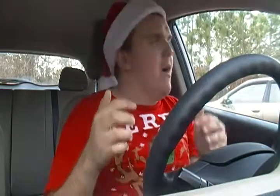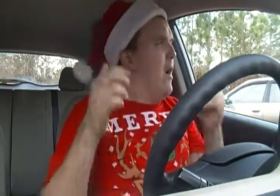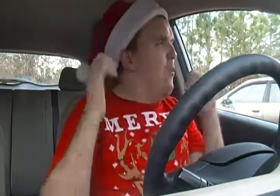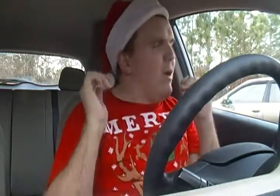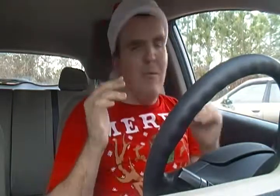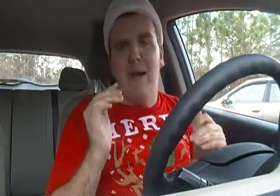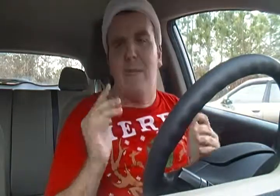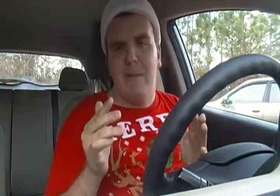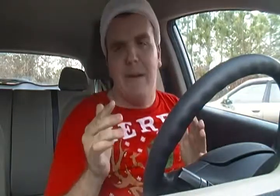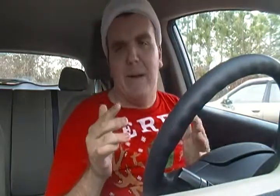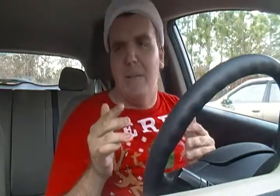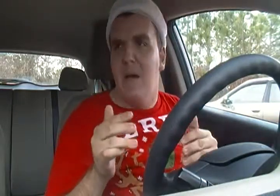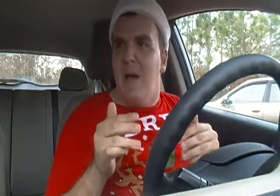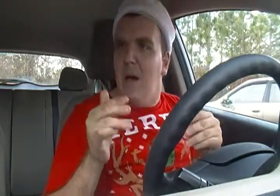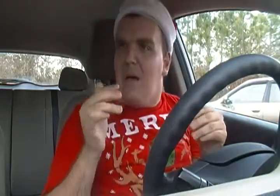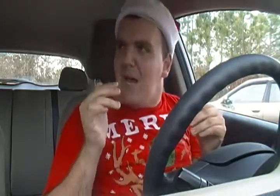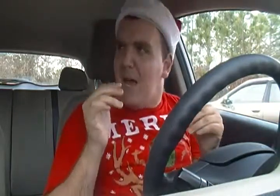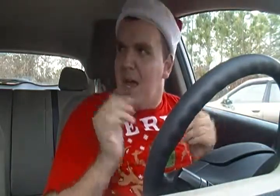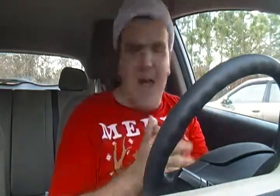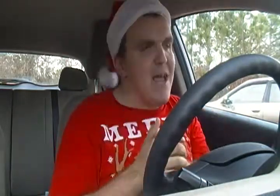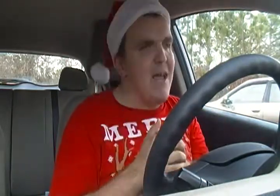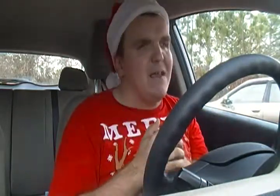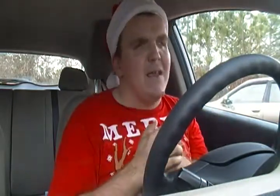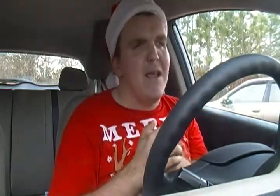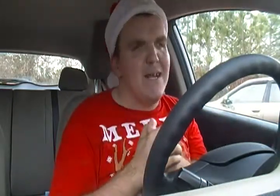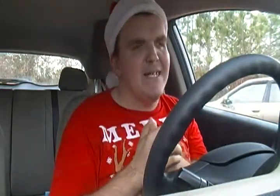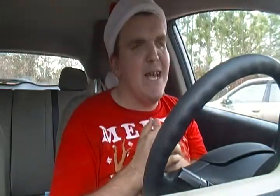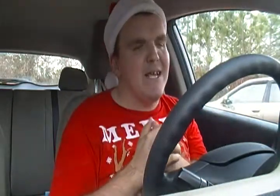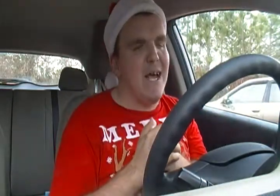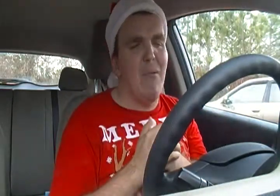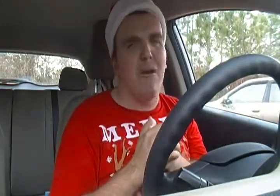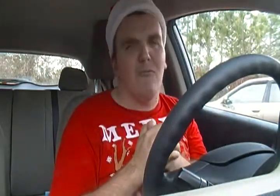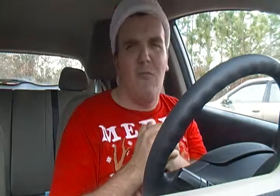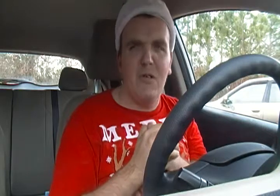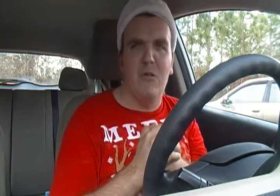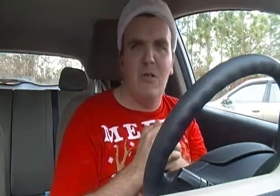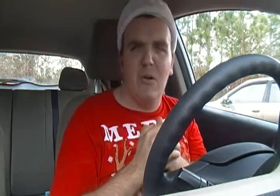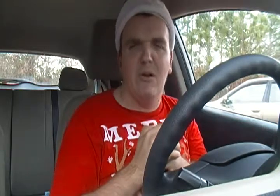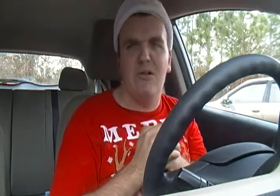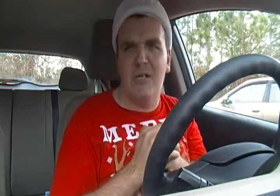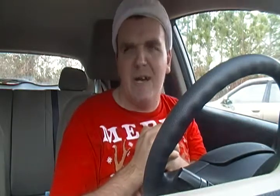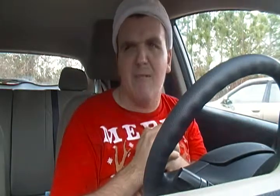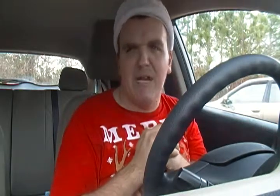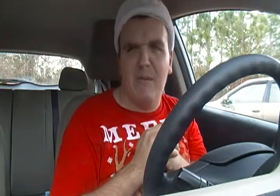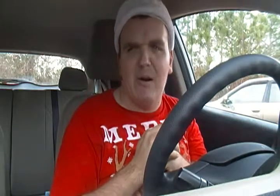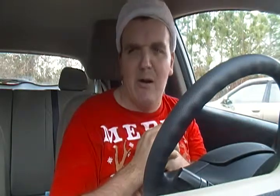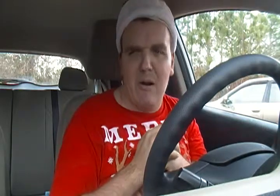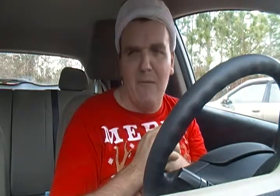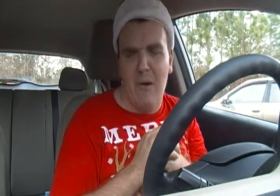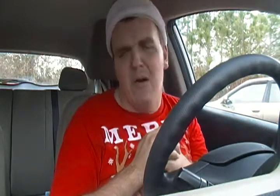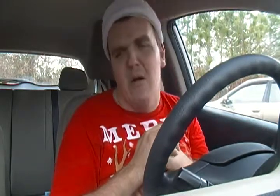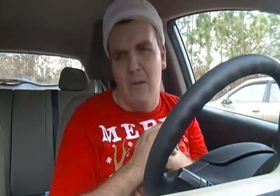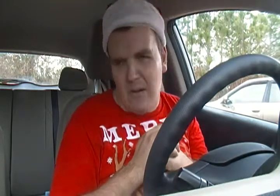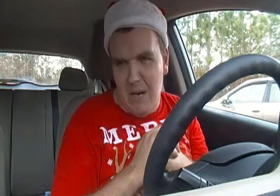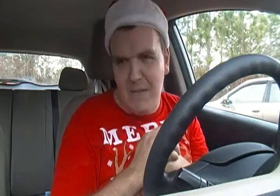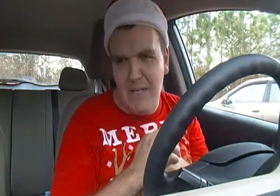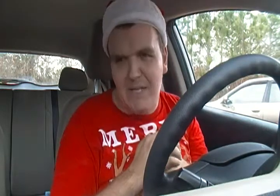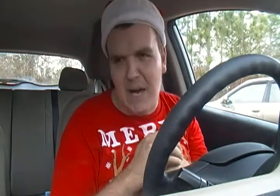a red rider bb gun and he says i want a official 200 shot range monitor air rifle with a compass and